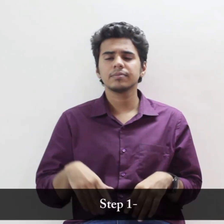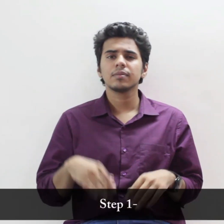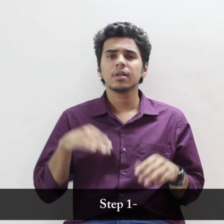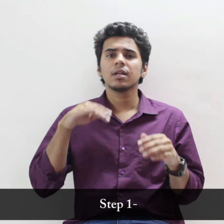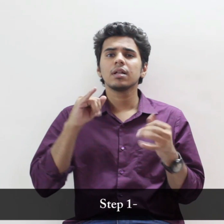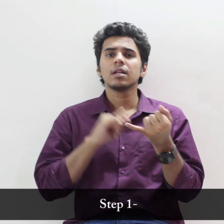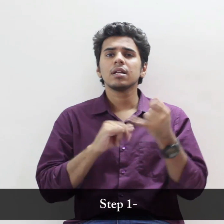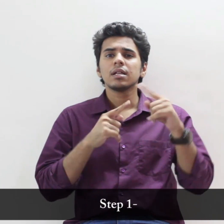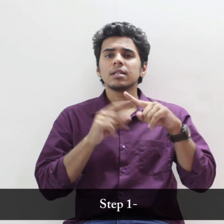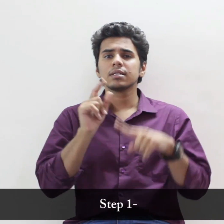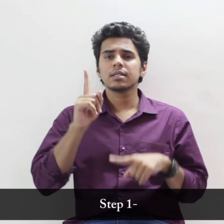Step 1.